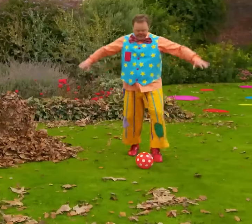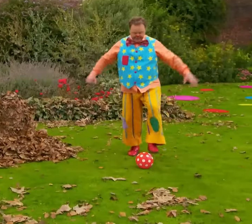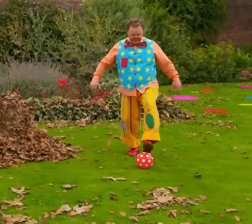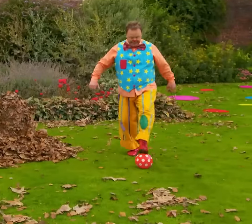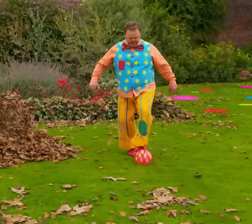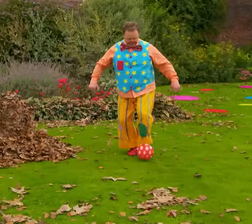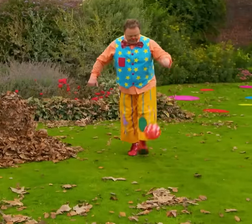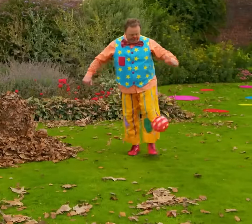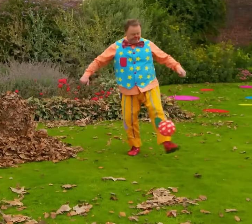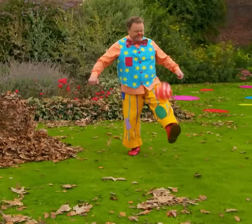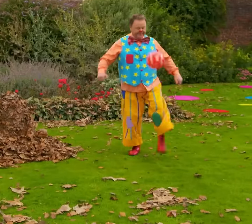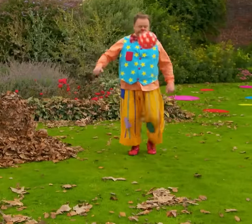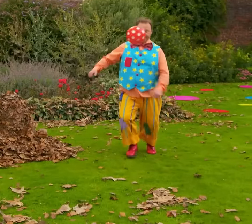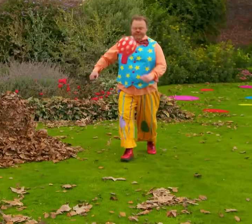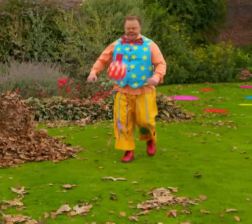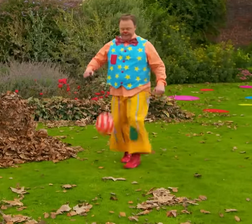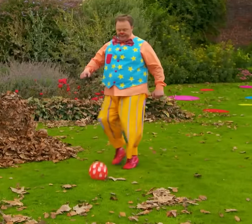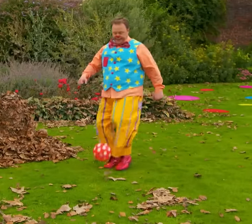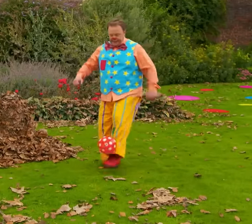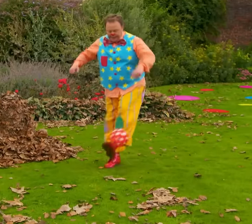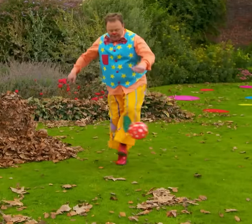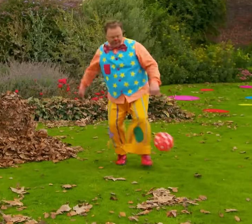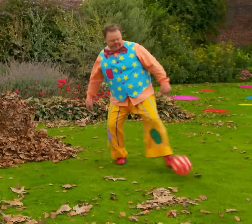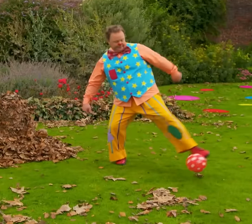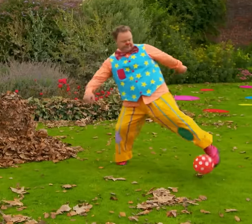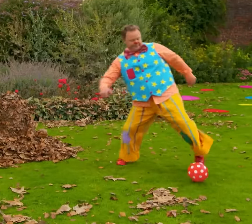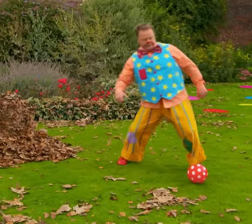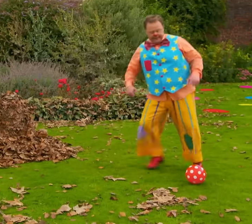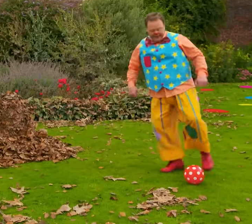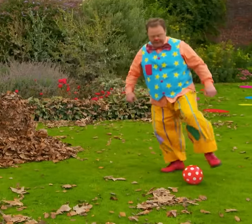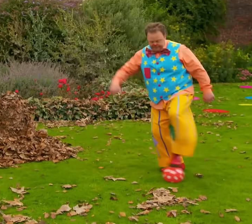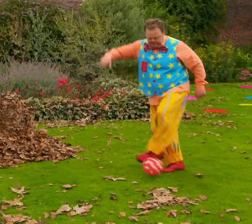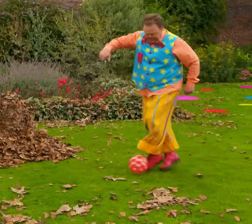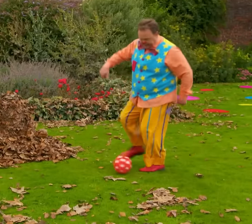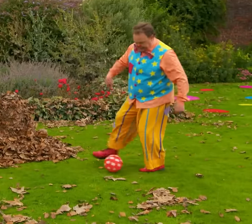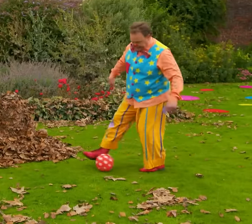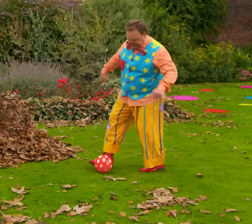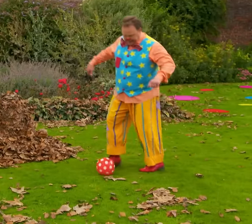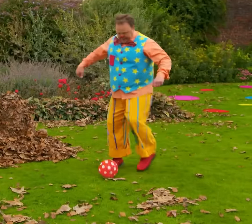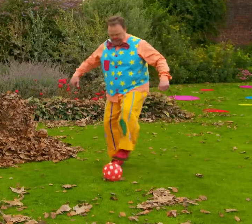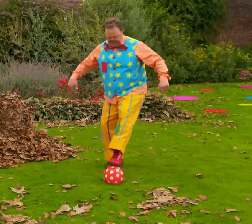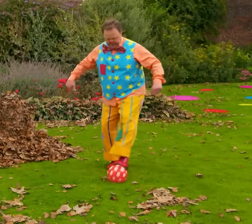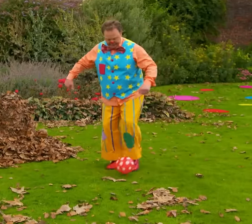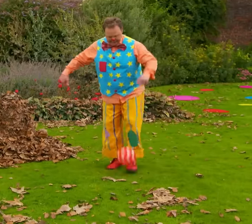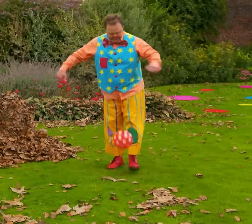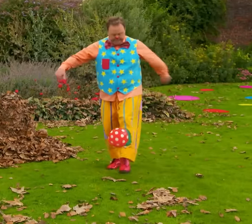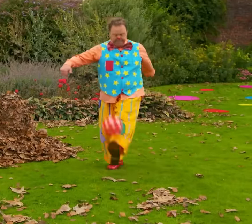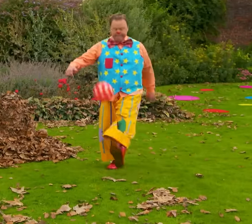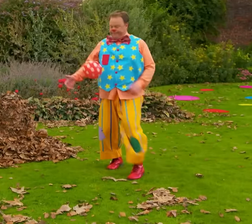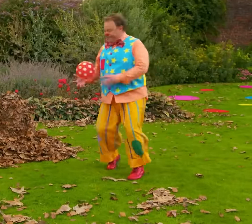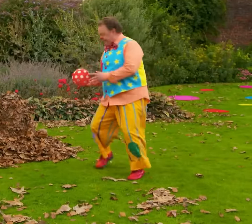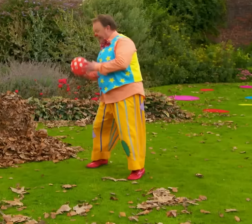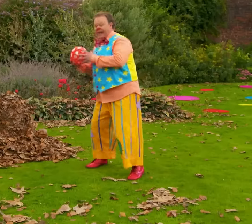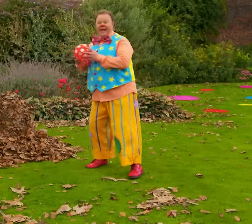There's only one Mr. Tumble. One Mr. Tumble. Woohoo! Hello, Mr.